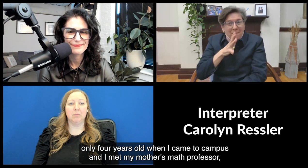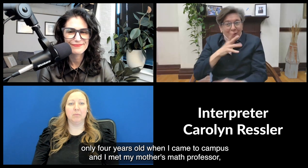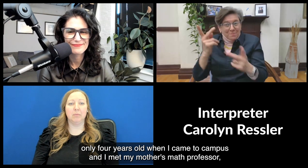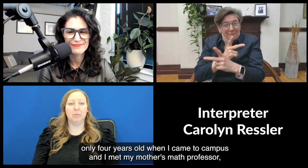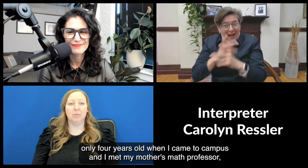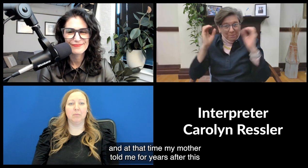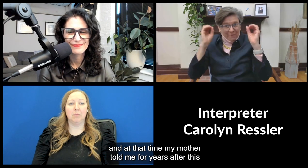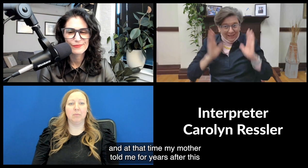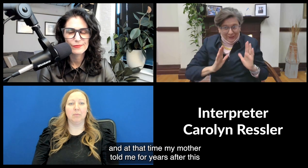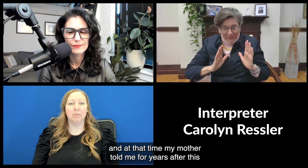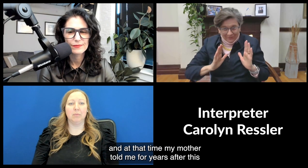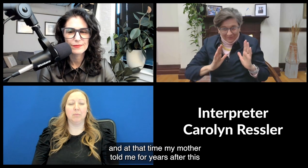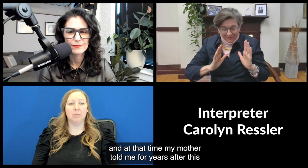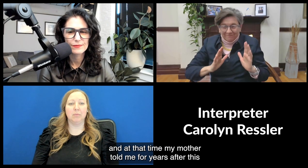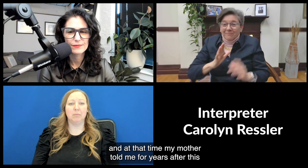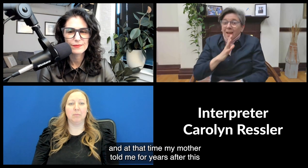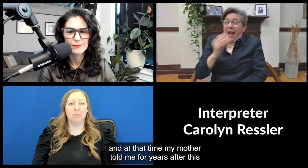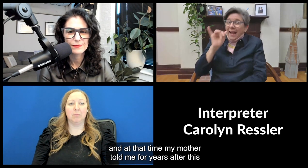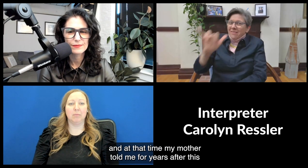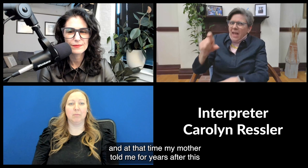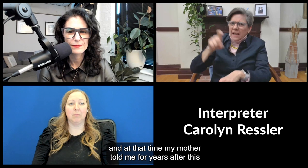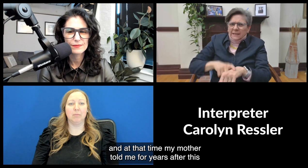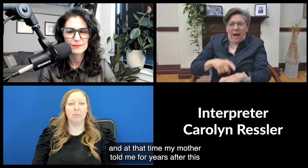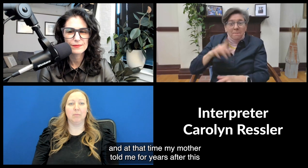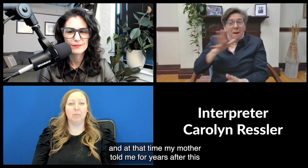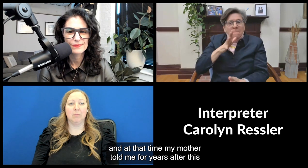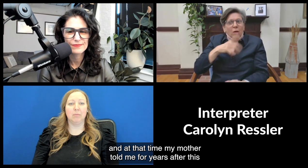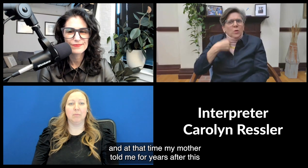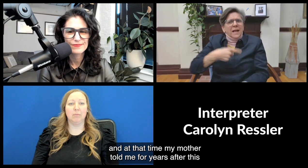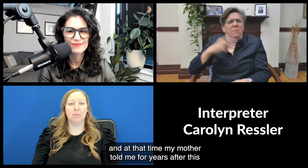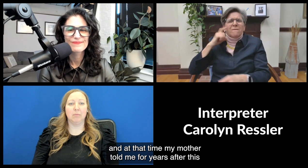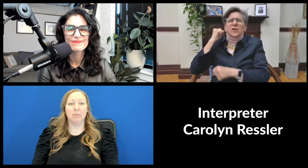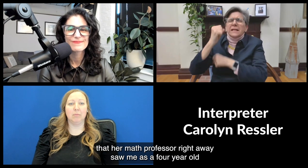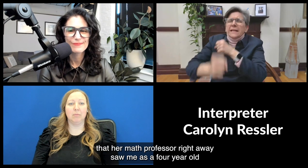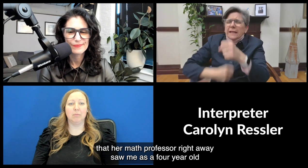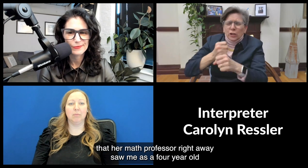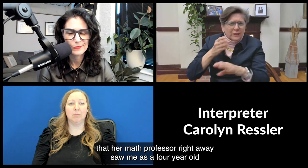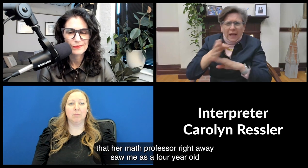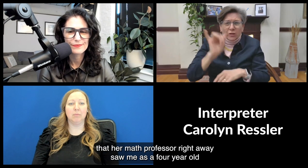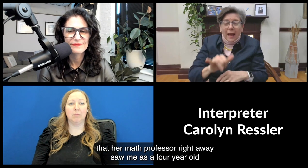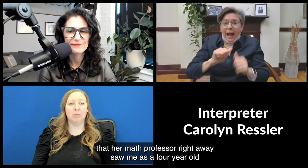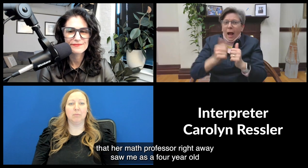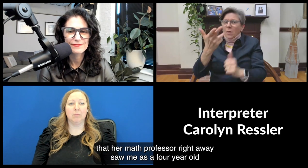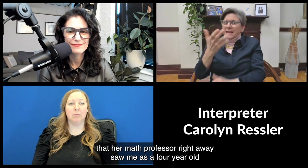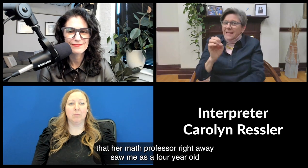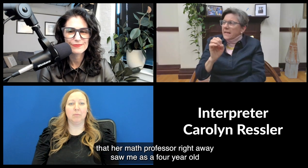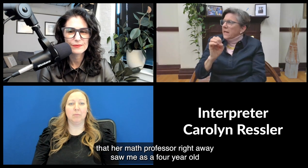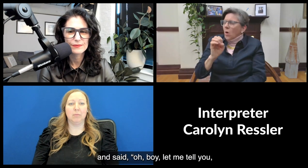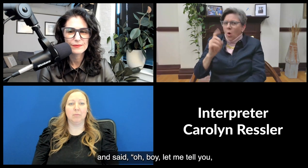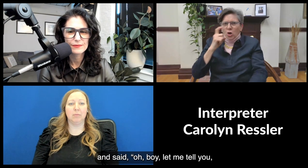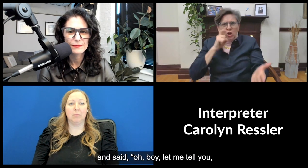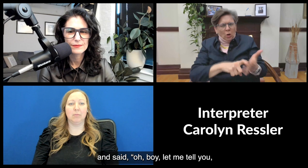when I came to campus and I met my mother's math professor. And at that time, my mother told me for years